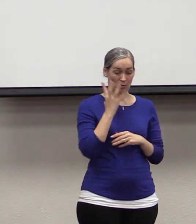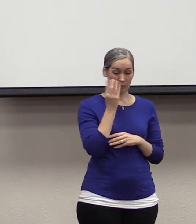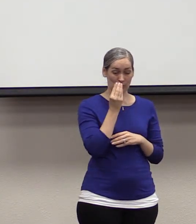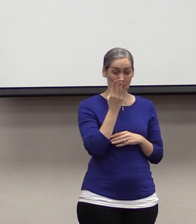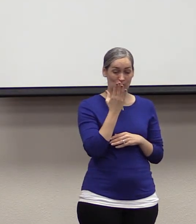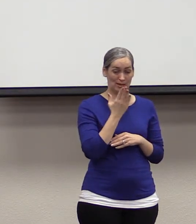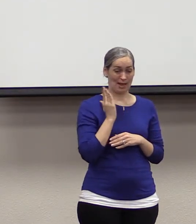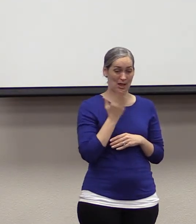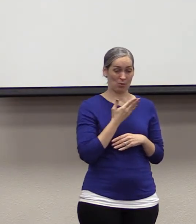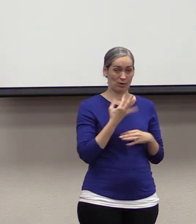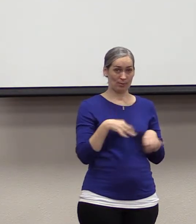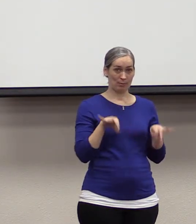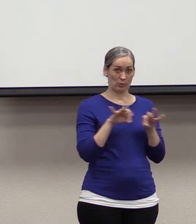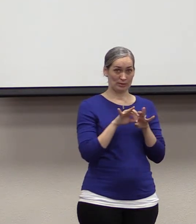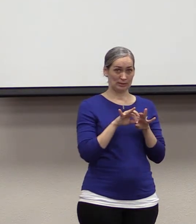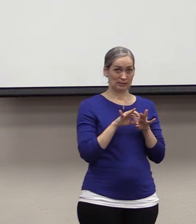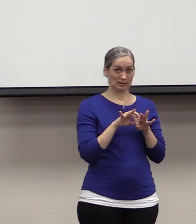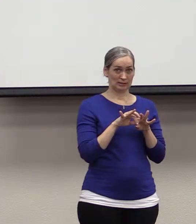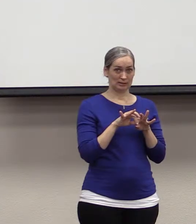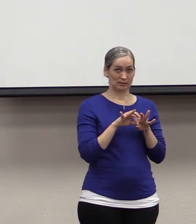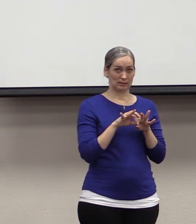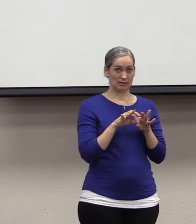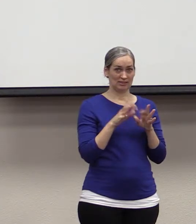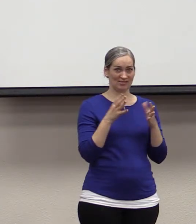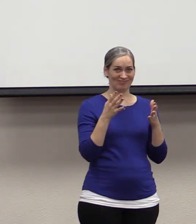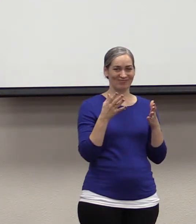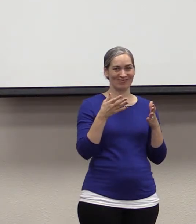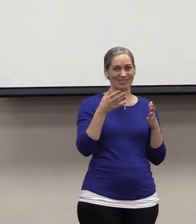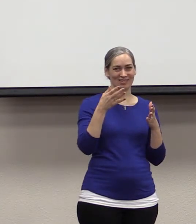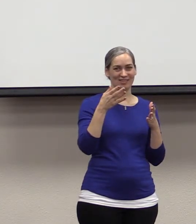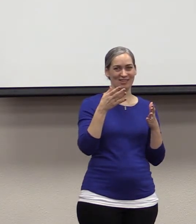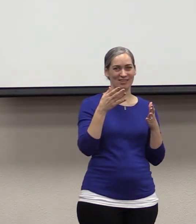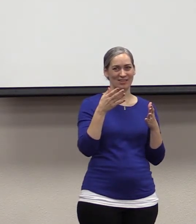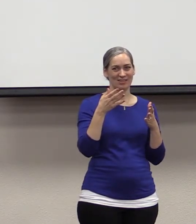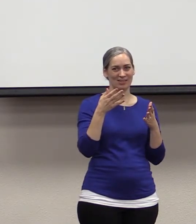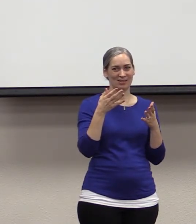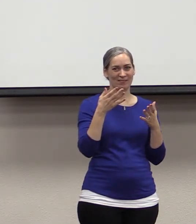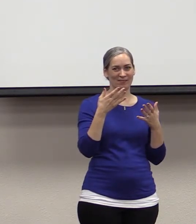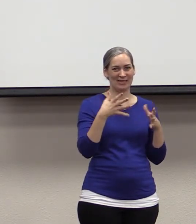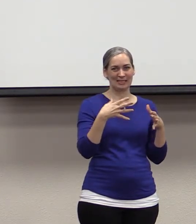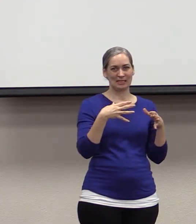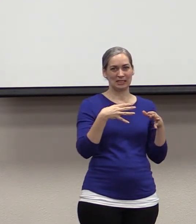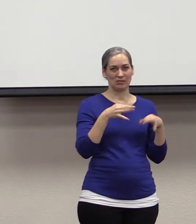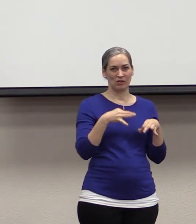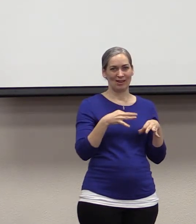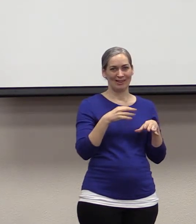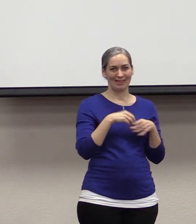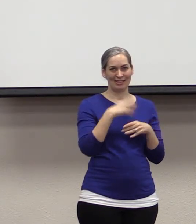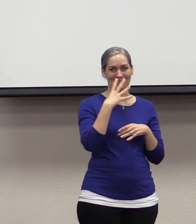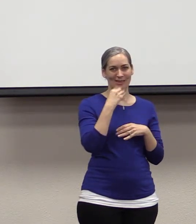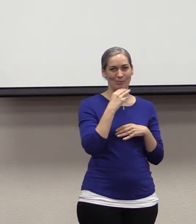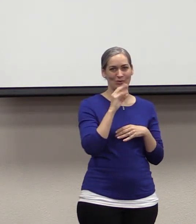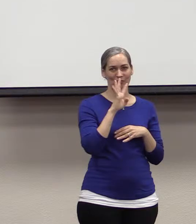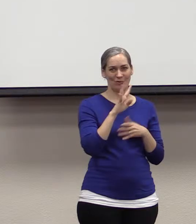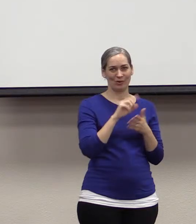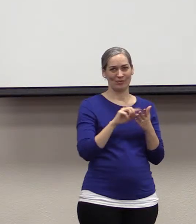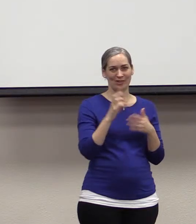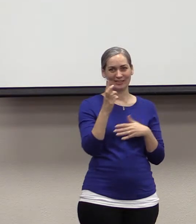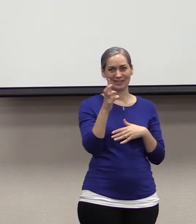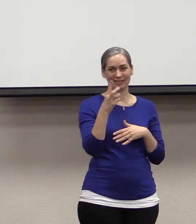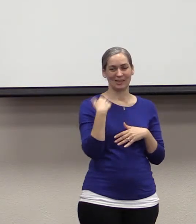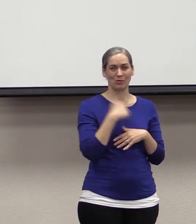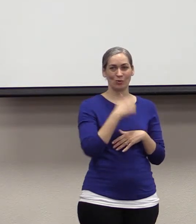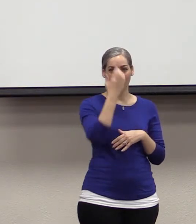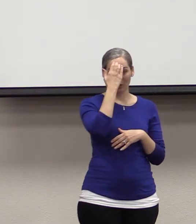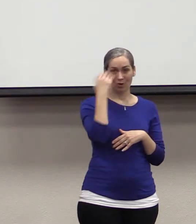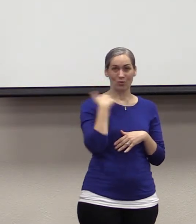and significance has already been defined by the King. In Hebrews chapter 4, verse 16, we know that we can